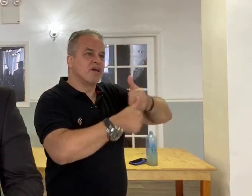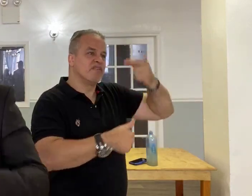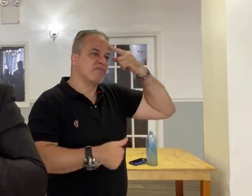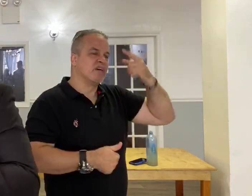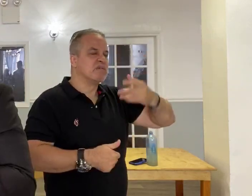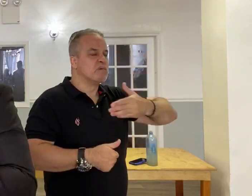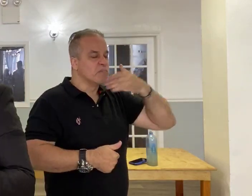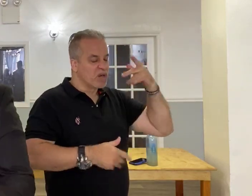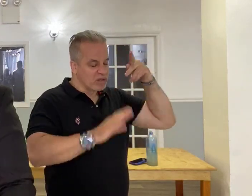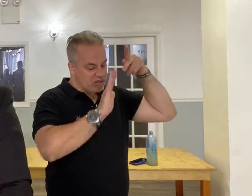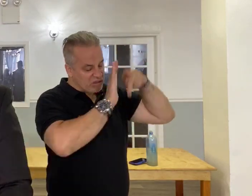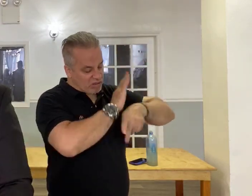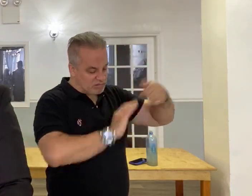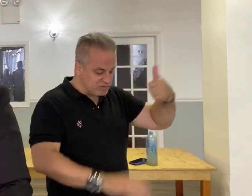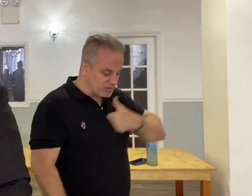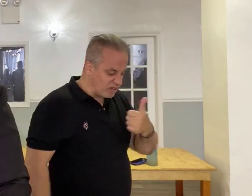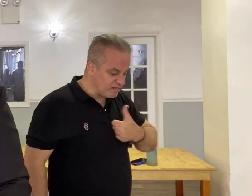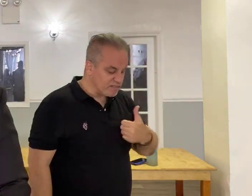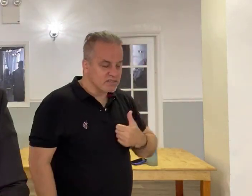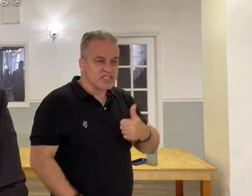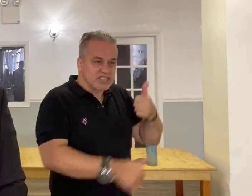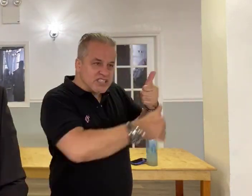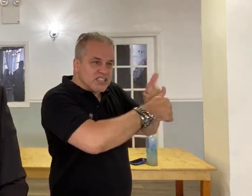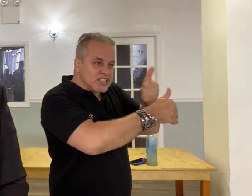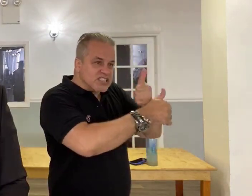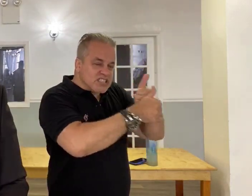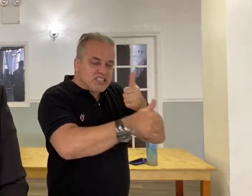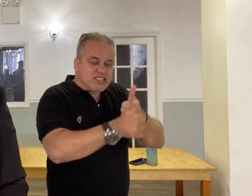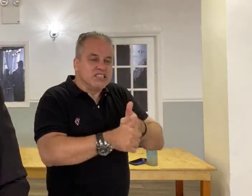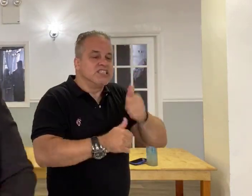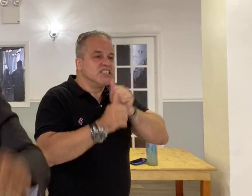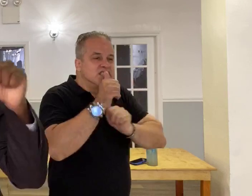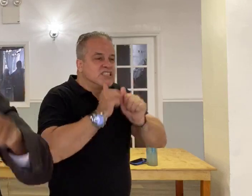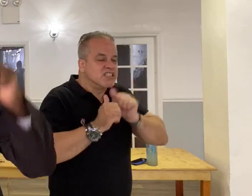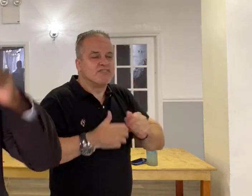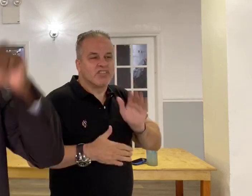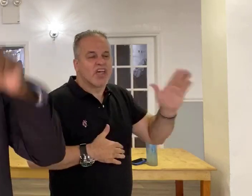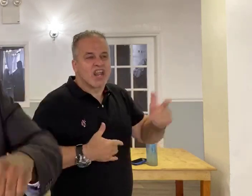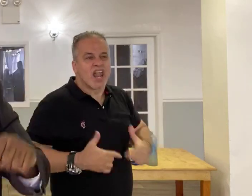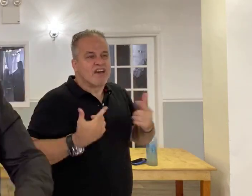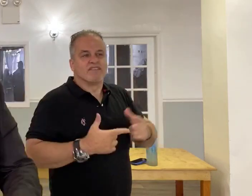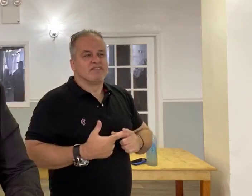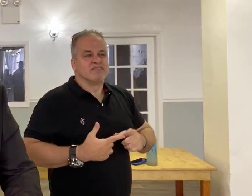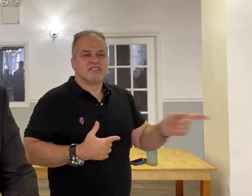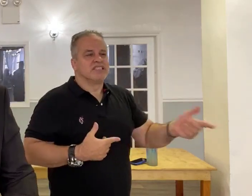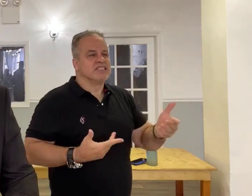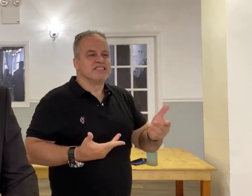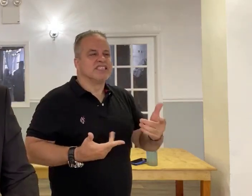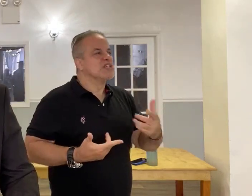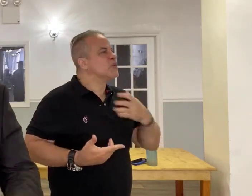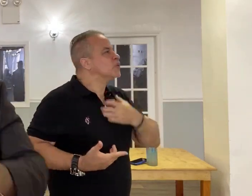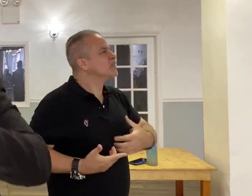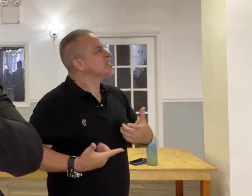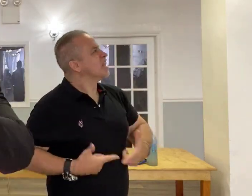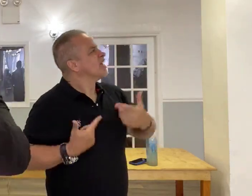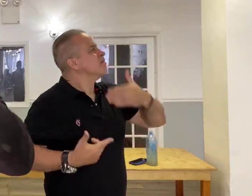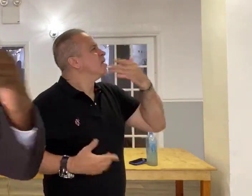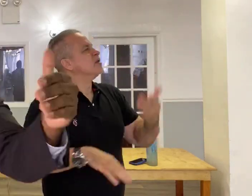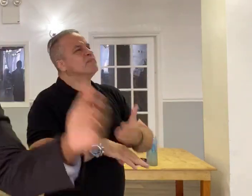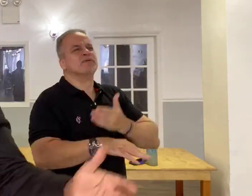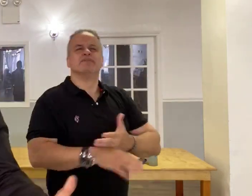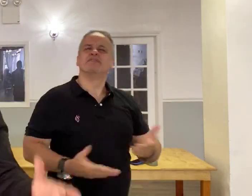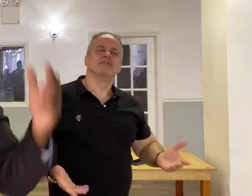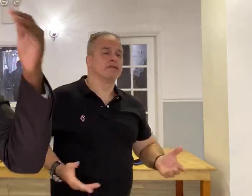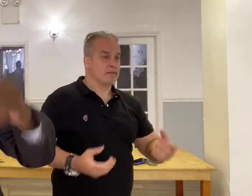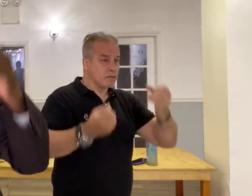suffering inwardly, and they're seeking for answers. They're trying to find meaning in their life. And for any